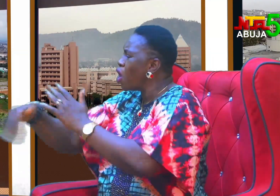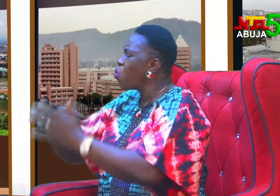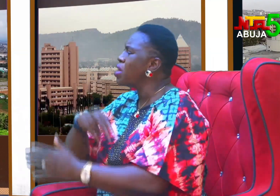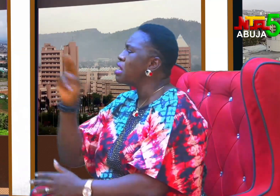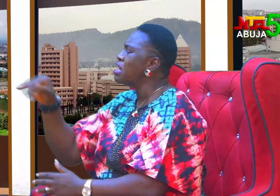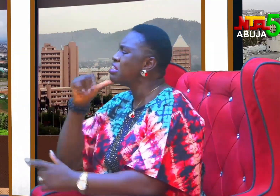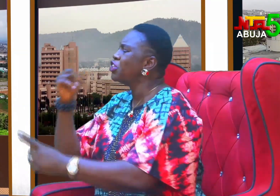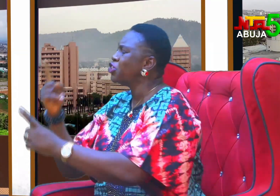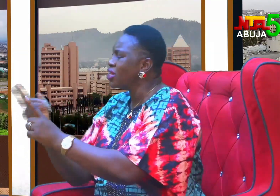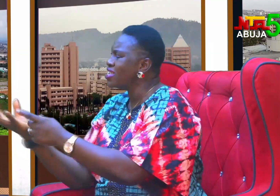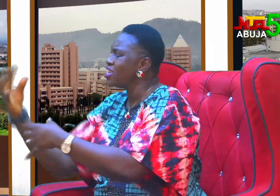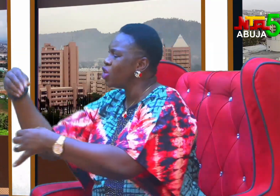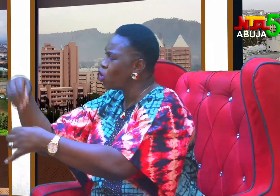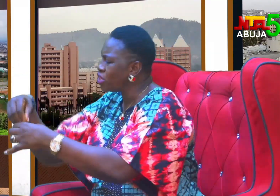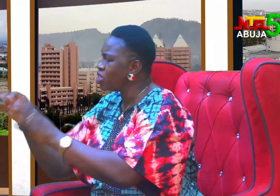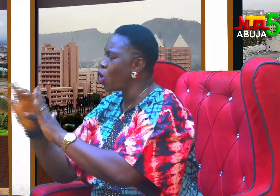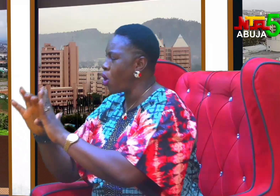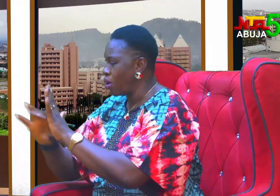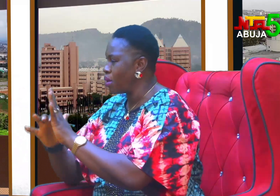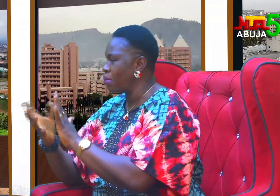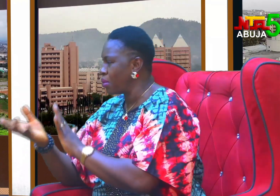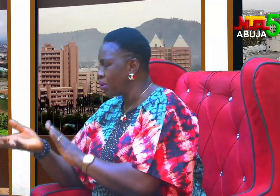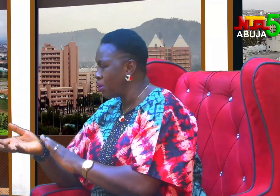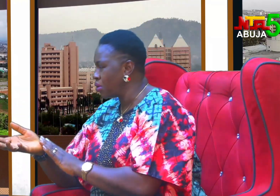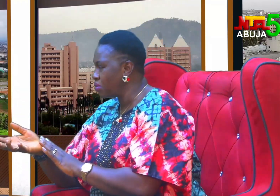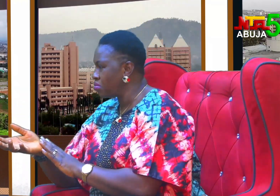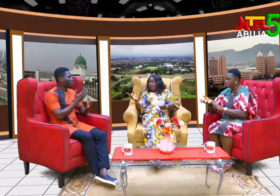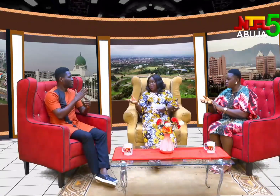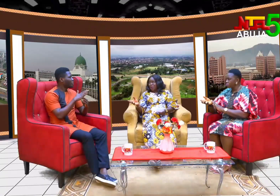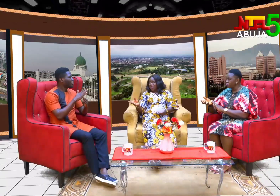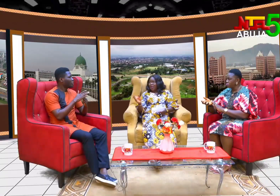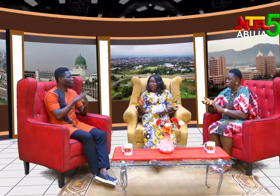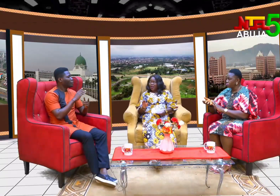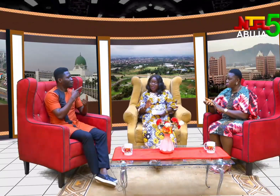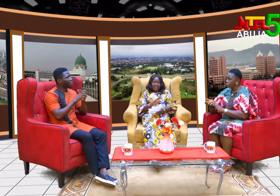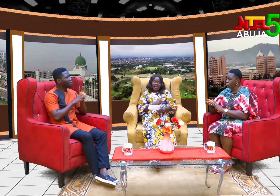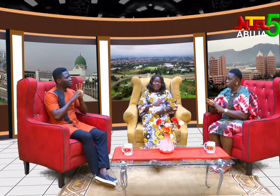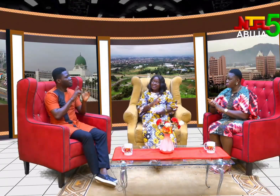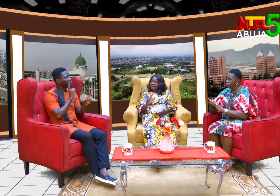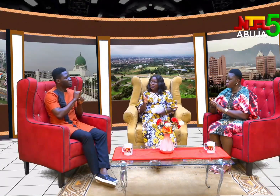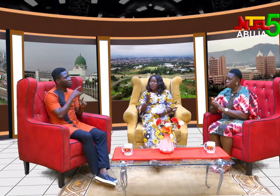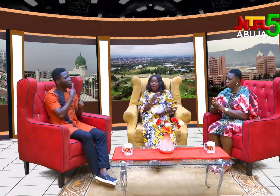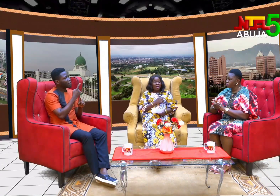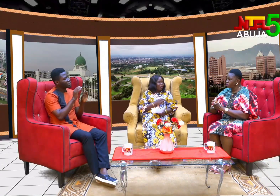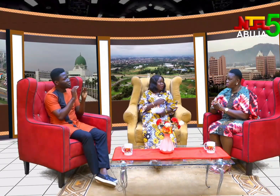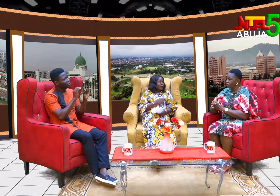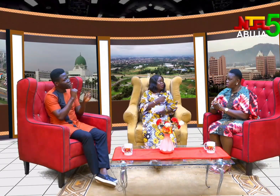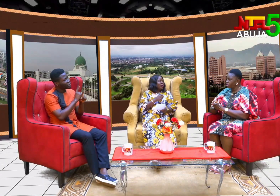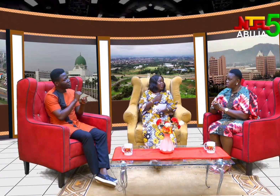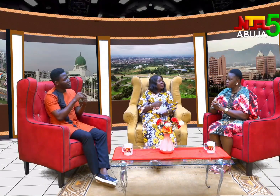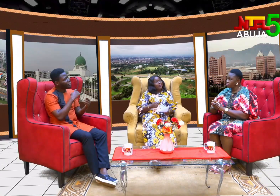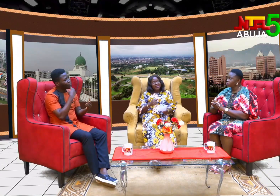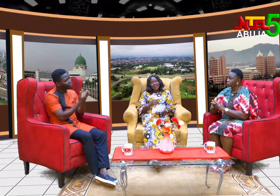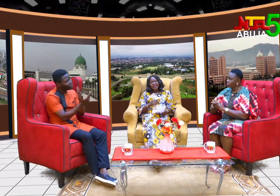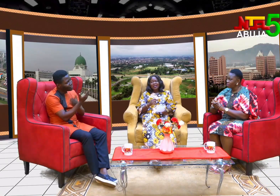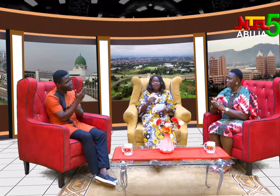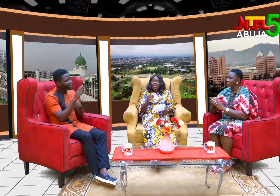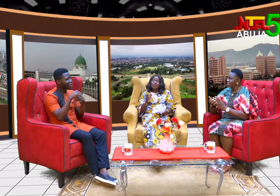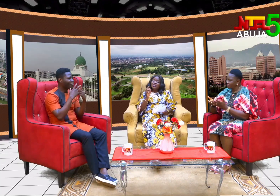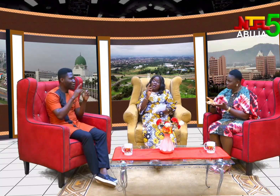the world Sorry, I was going to say, just say good morning, how are you? Like that, I told her I was going to learn something, very